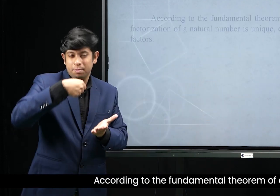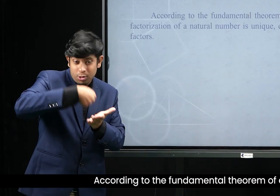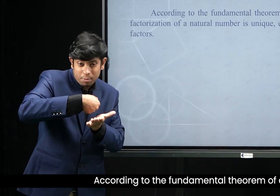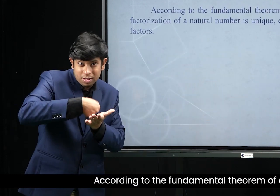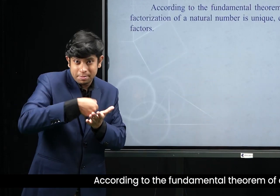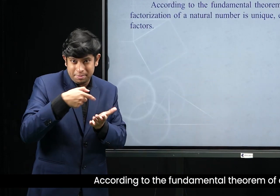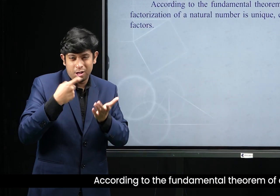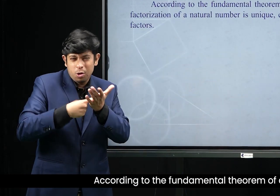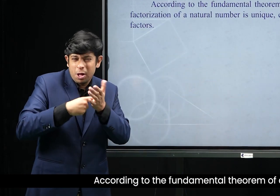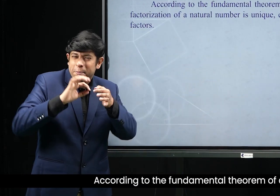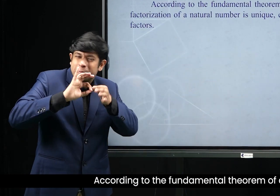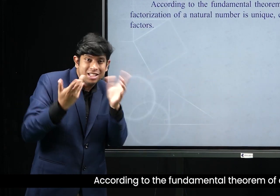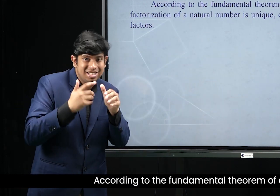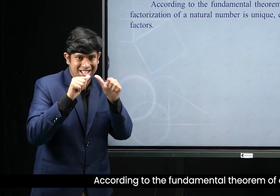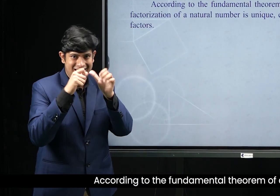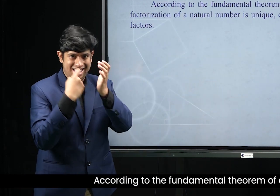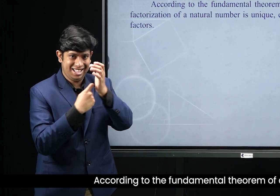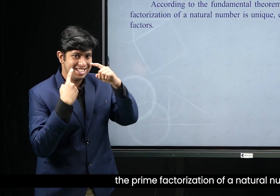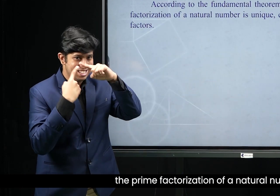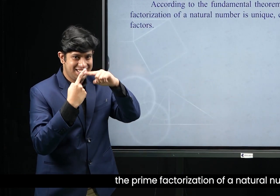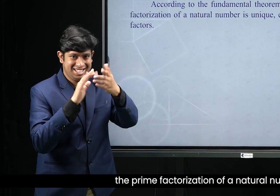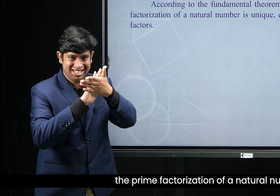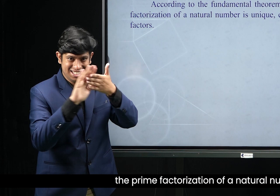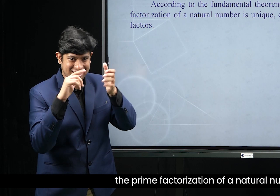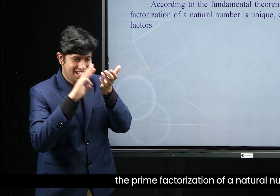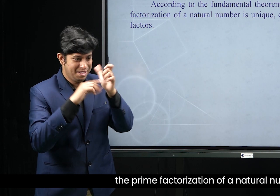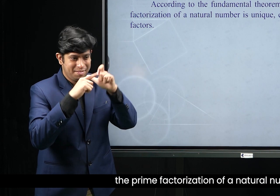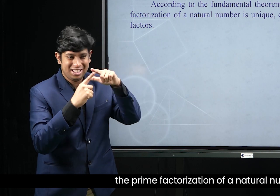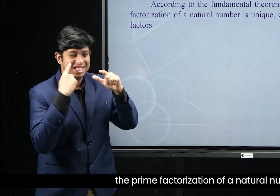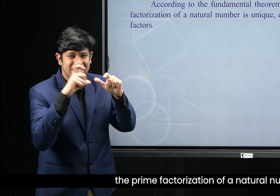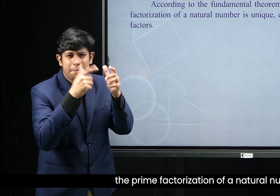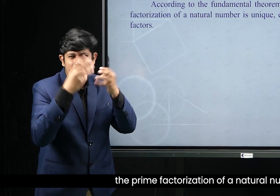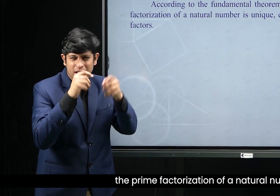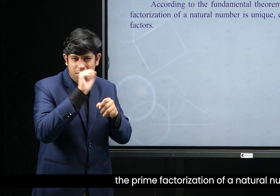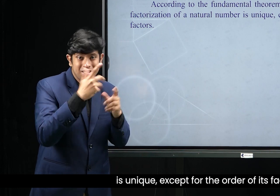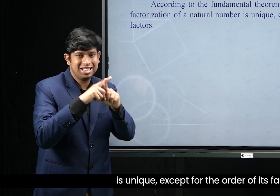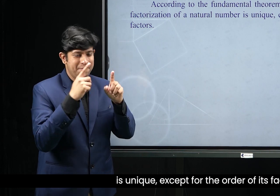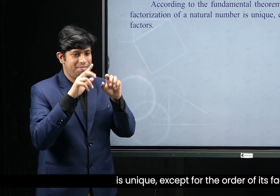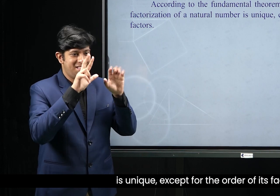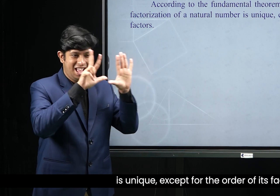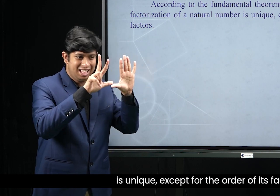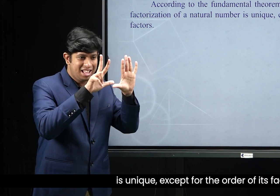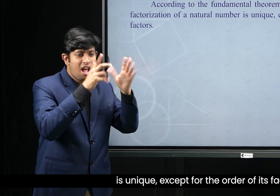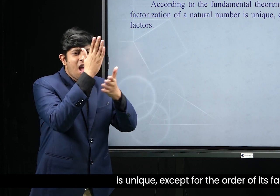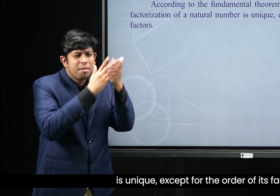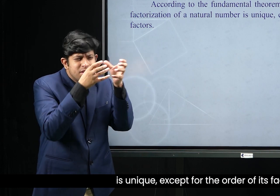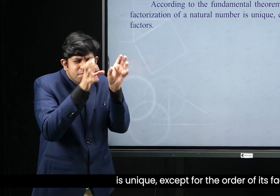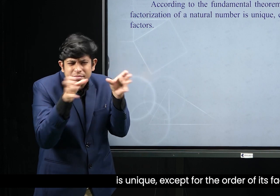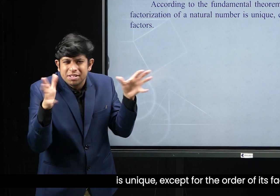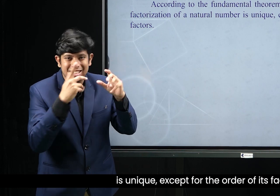According to the fundamental theorem of arithmetic, the prime factorization of a natural number is unique except for the order of